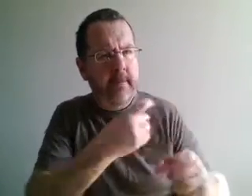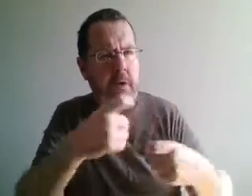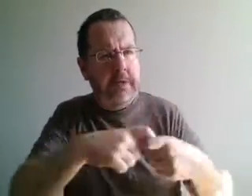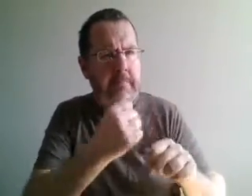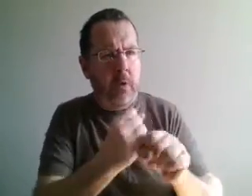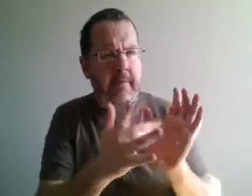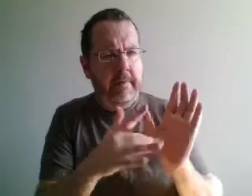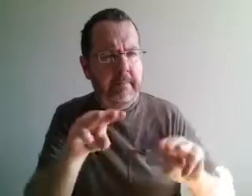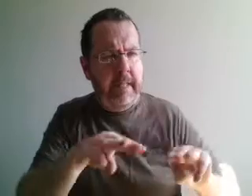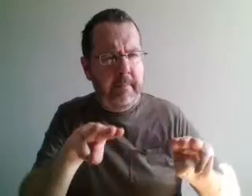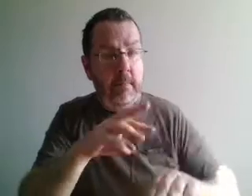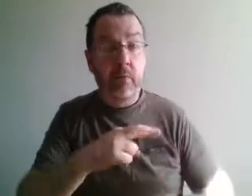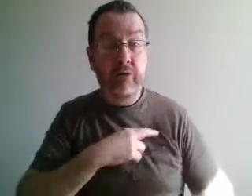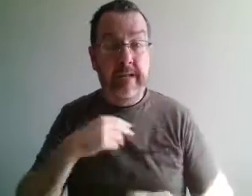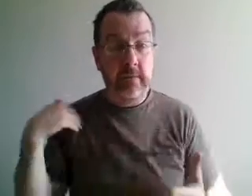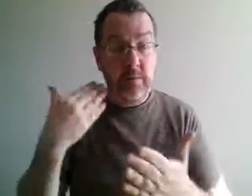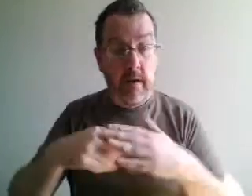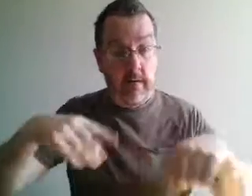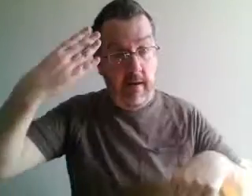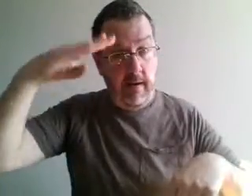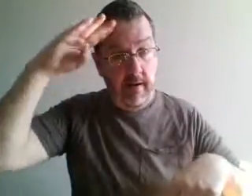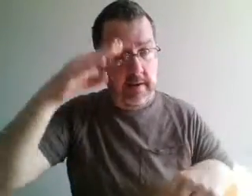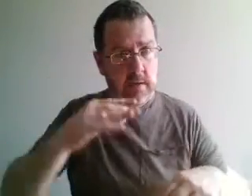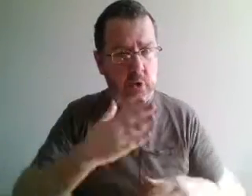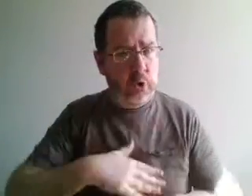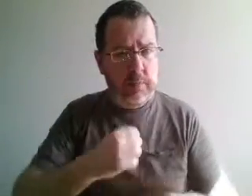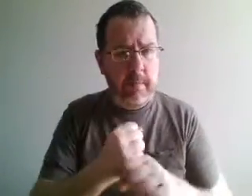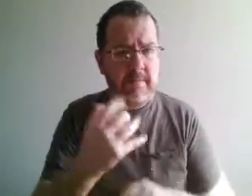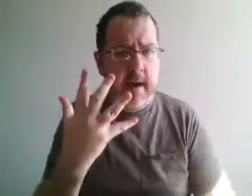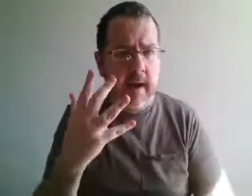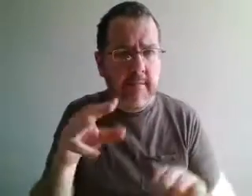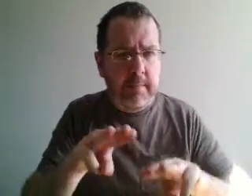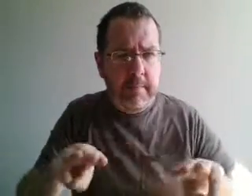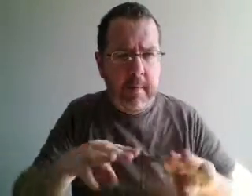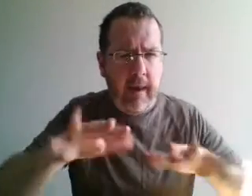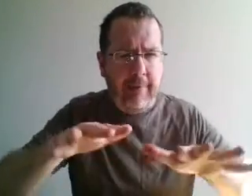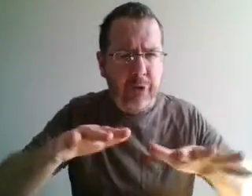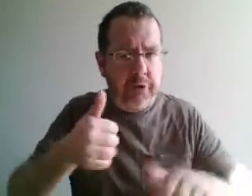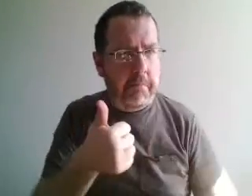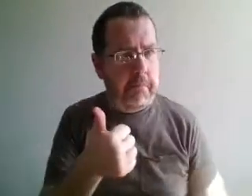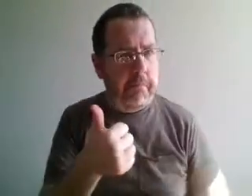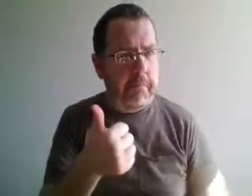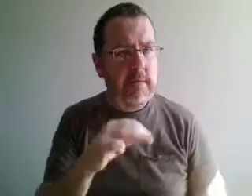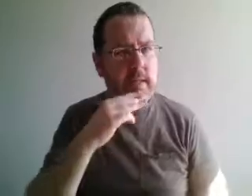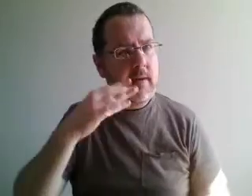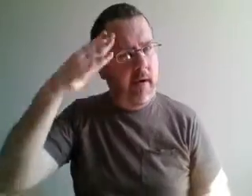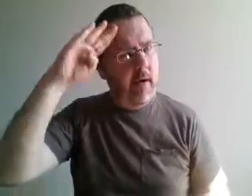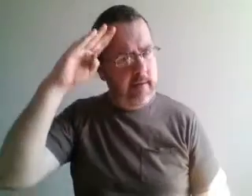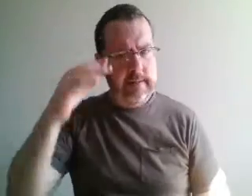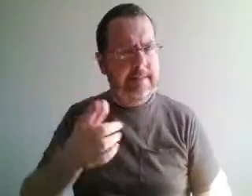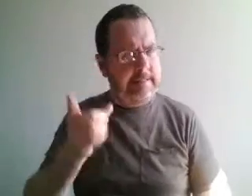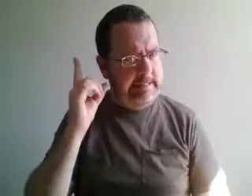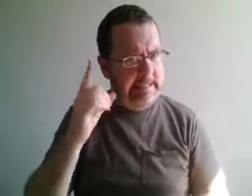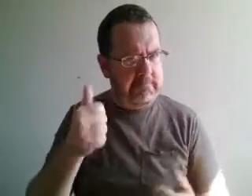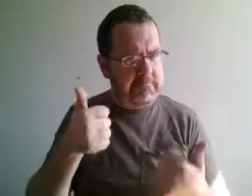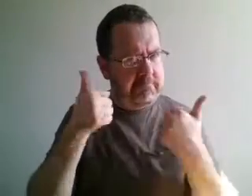that the public of Ireland are actually complying with social distancing, which essentially is one of the